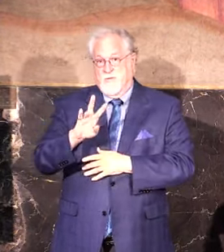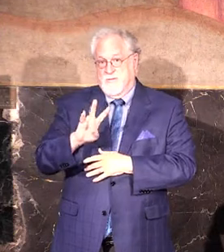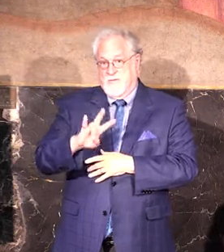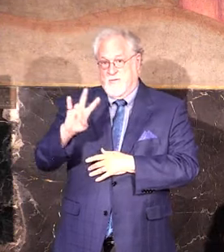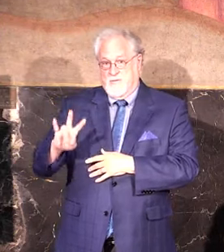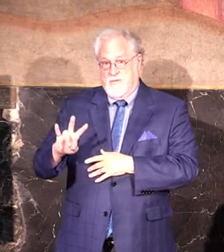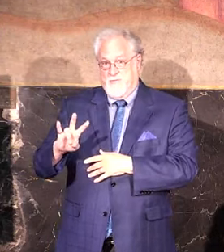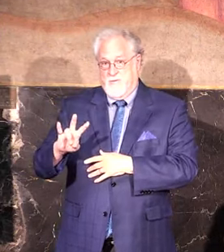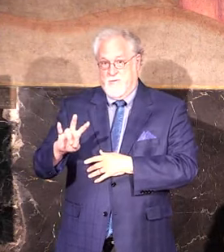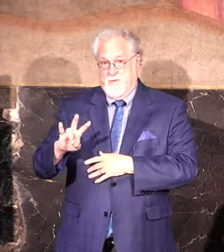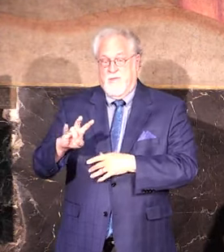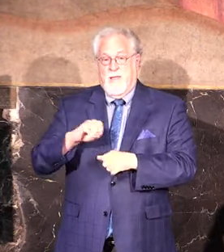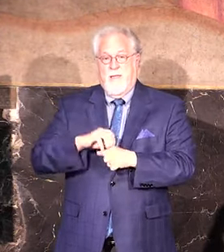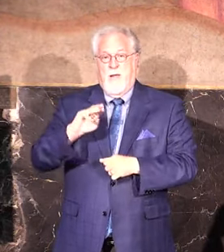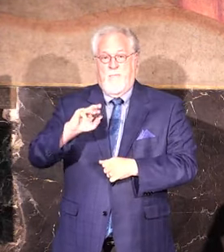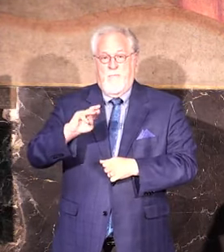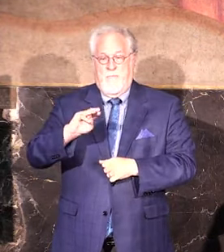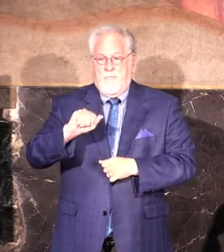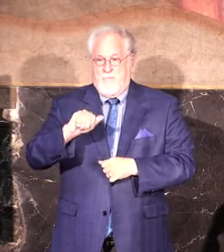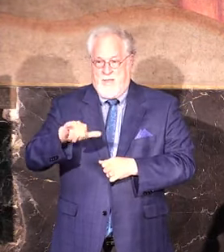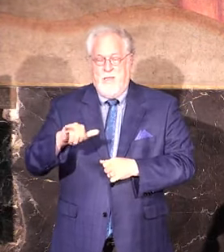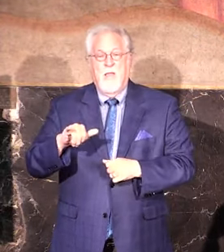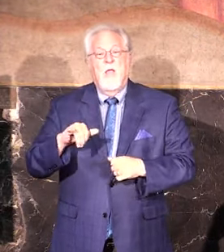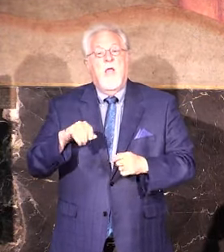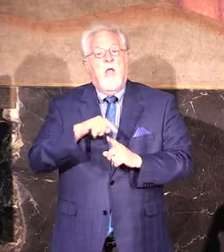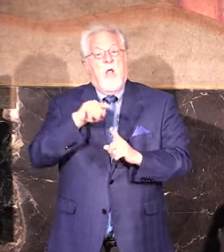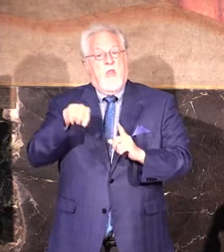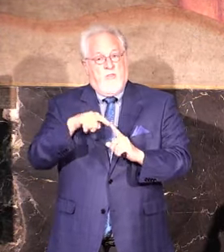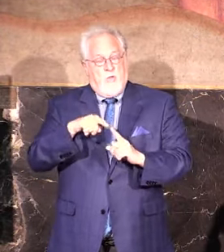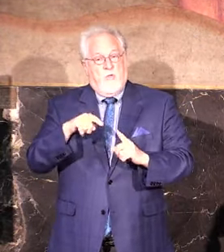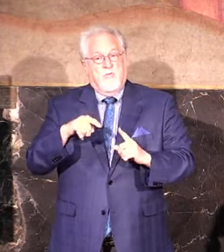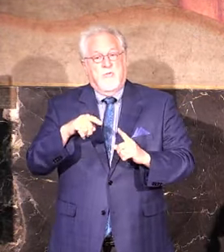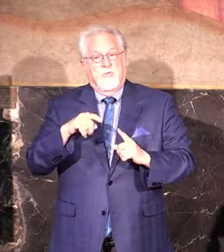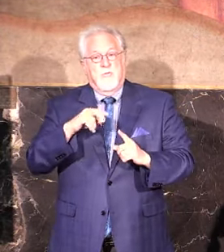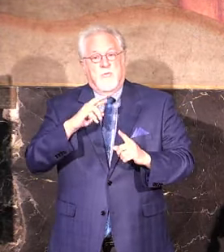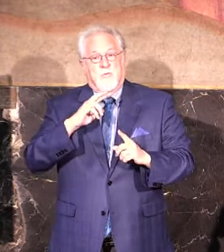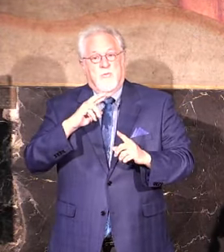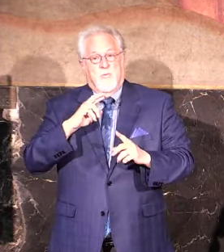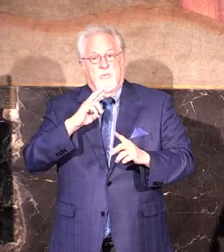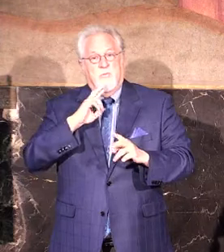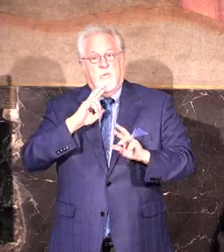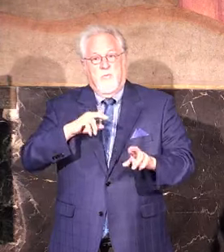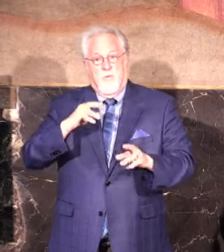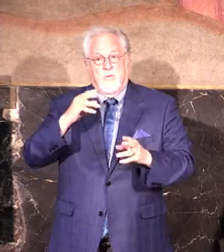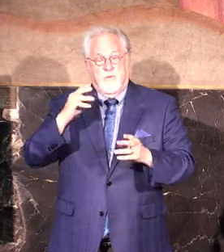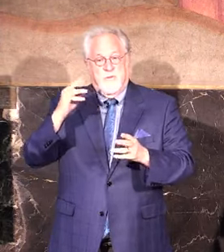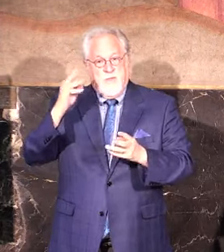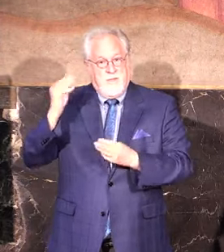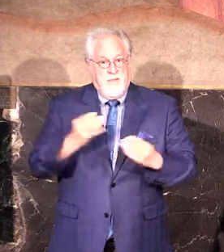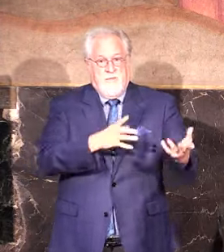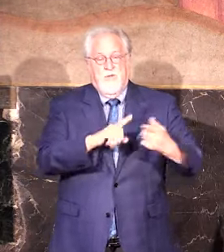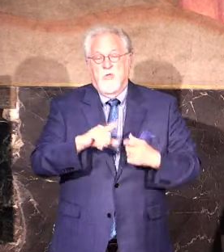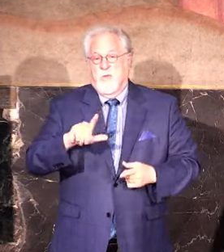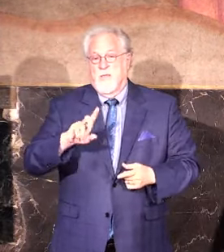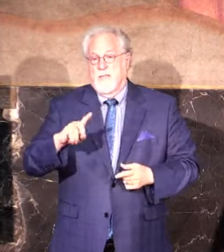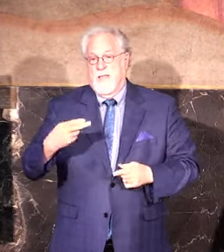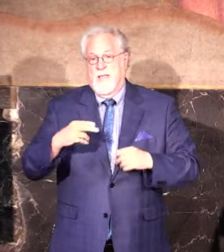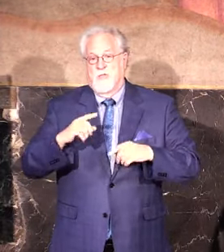143,577 thus far in the month of May. Those are the reports that have been given to LDH on